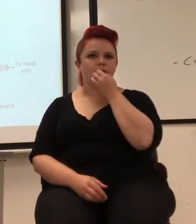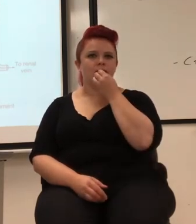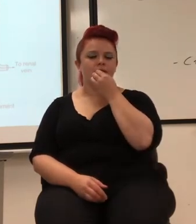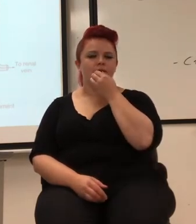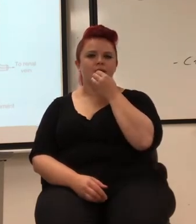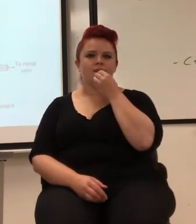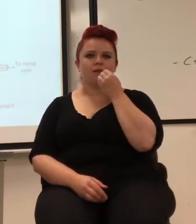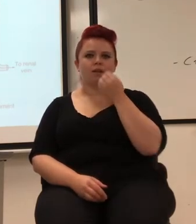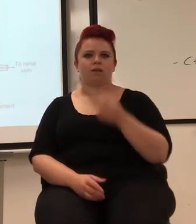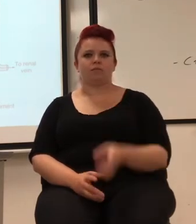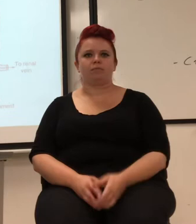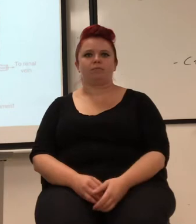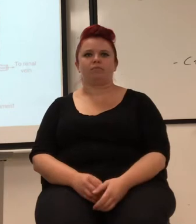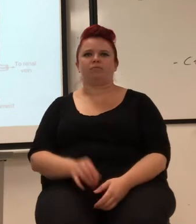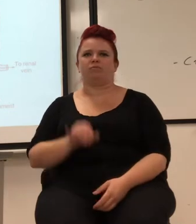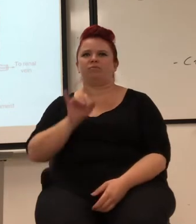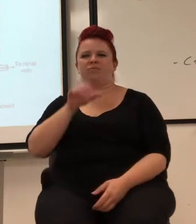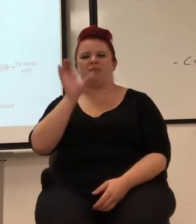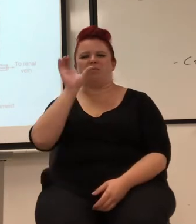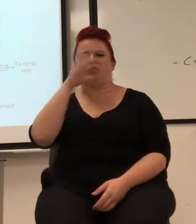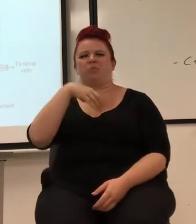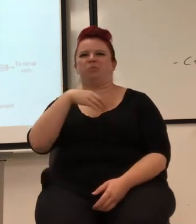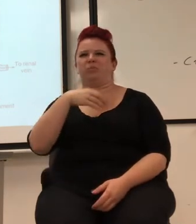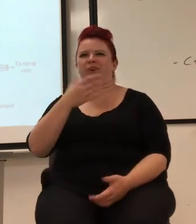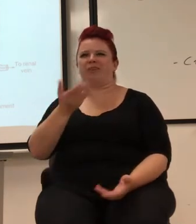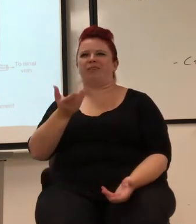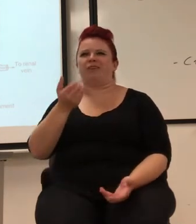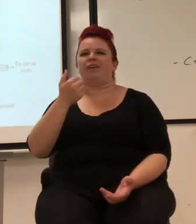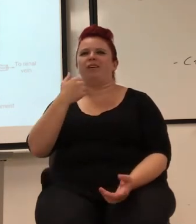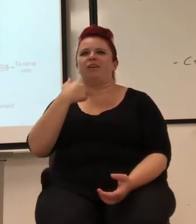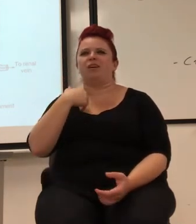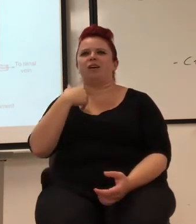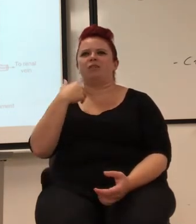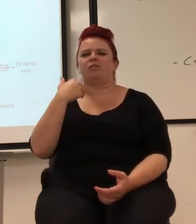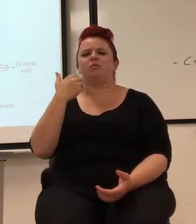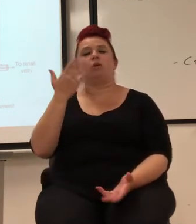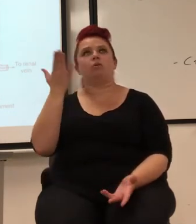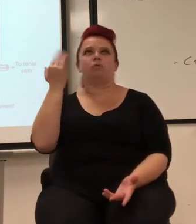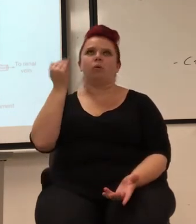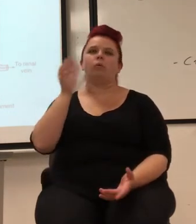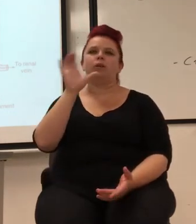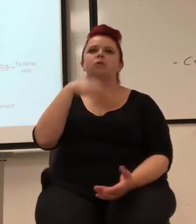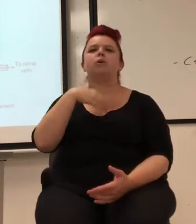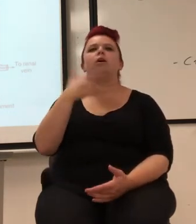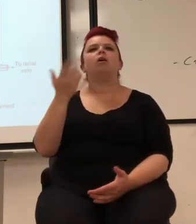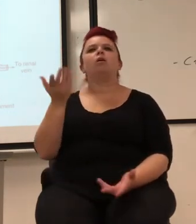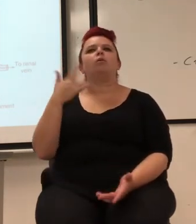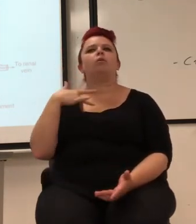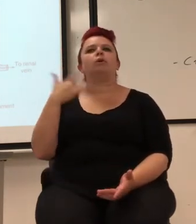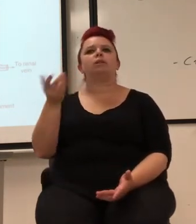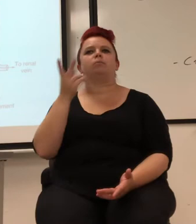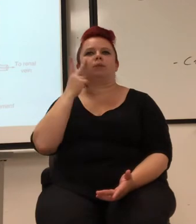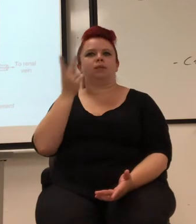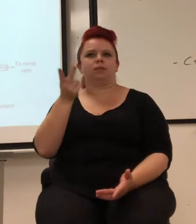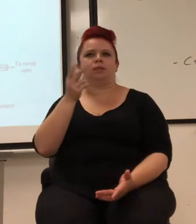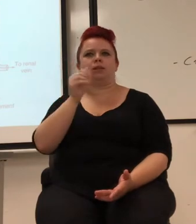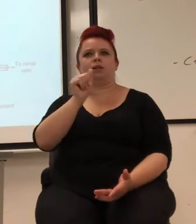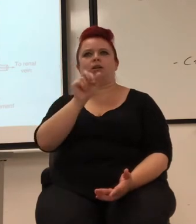arterioles. So that's weird. We have a, well, why is it weird? What do we usually see?